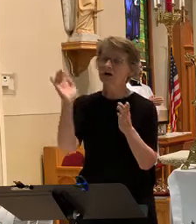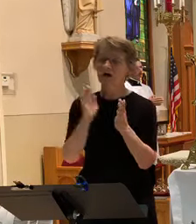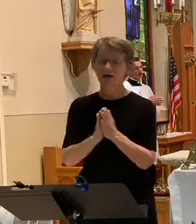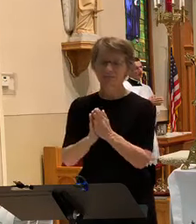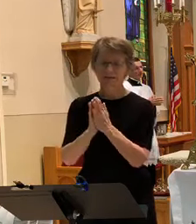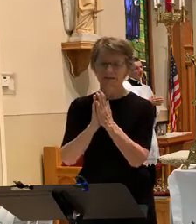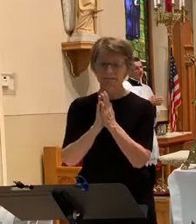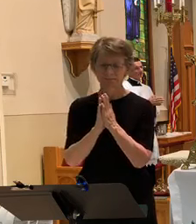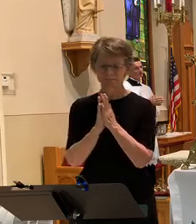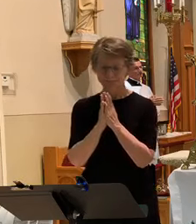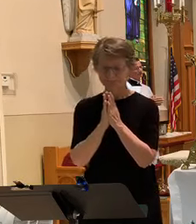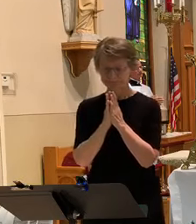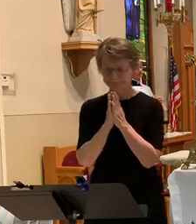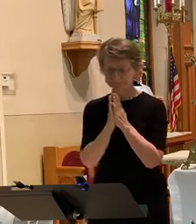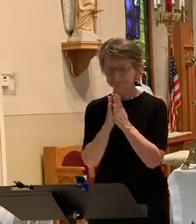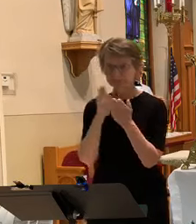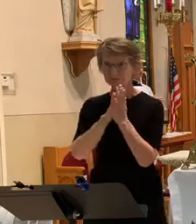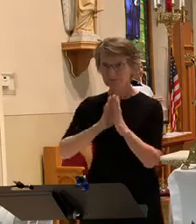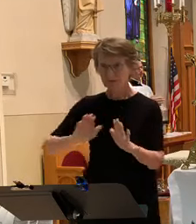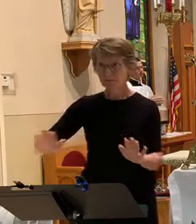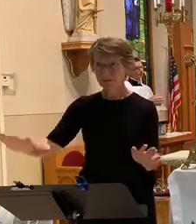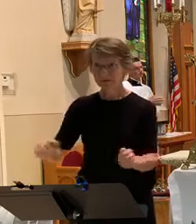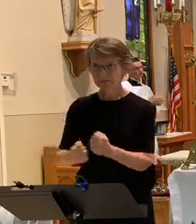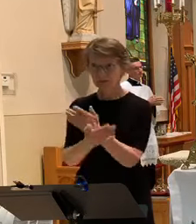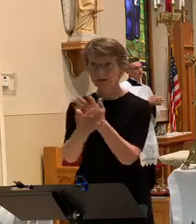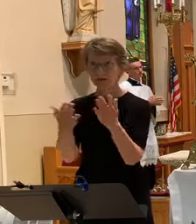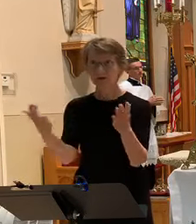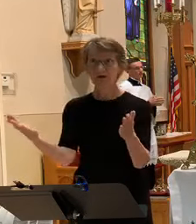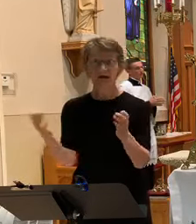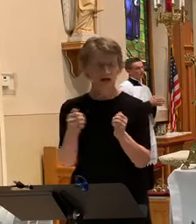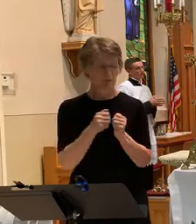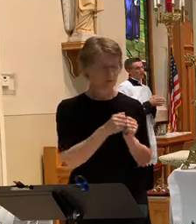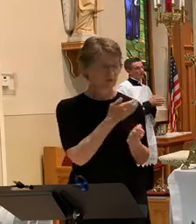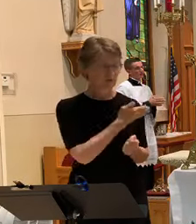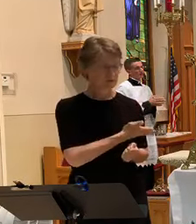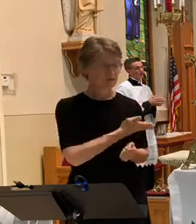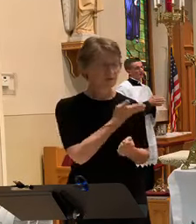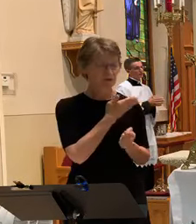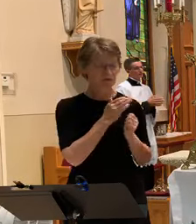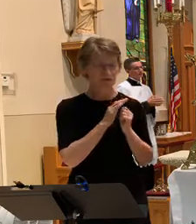ever. Amen. The peace of the Lord be with you always. And